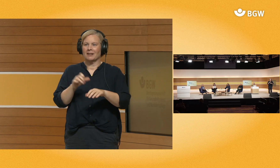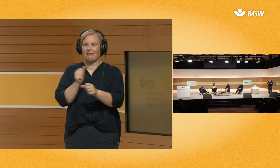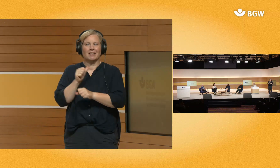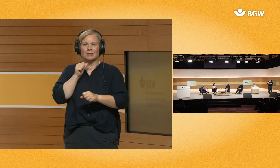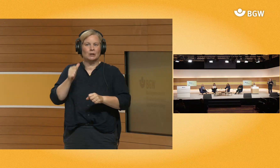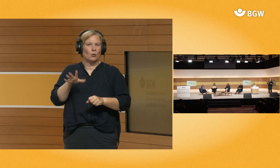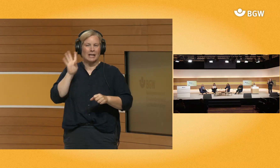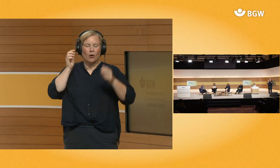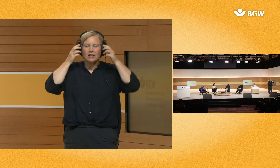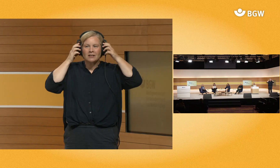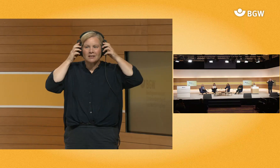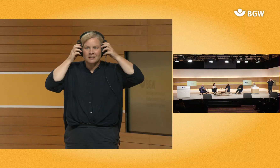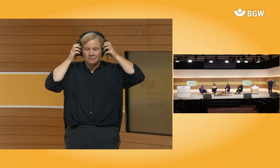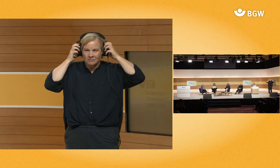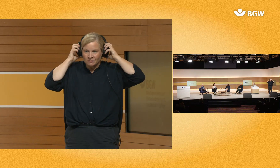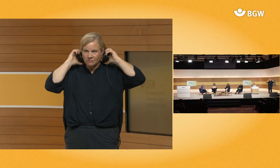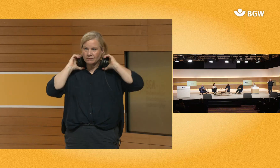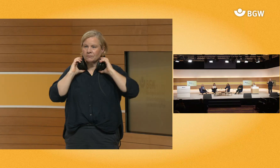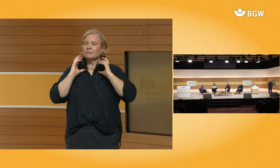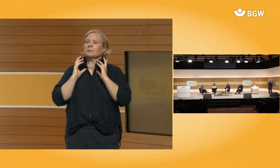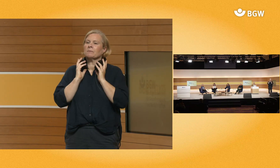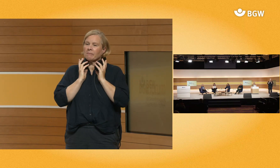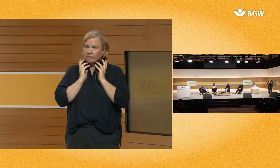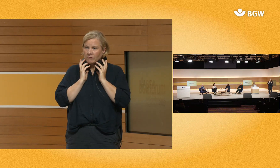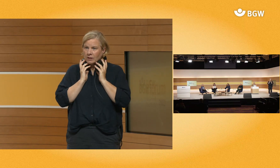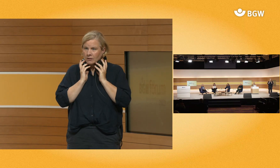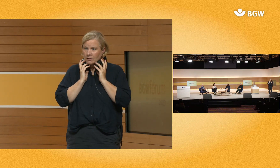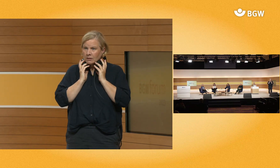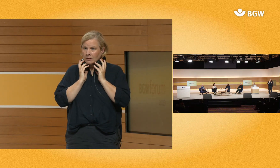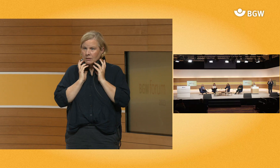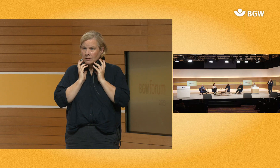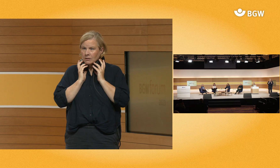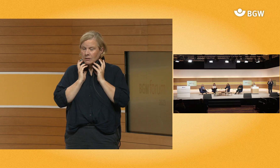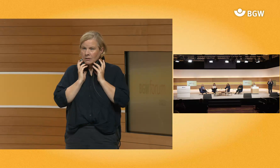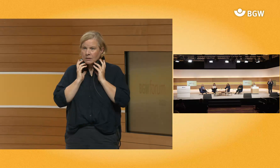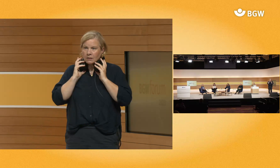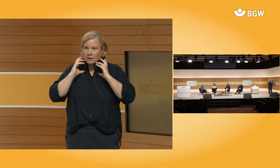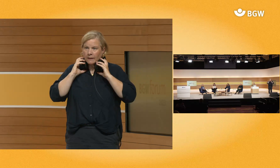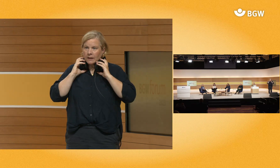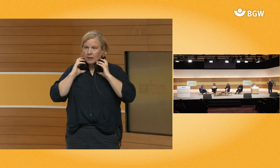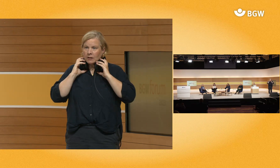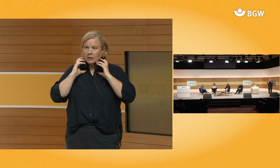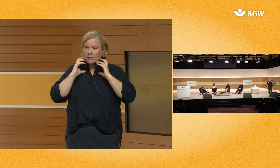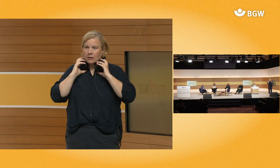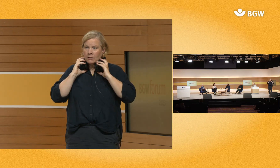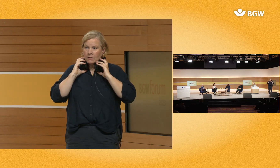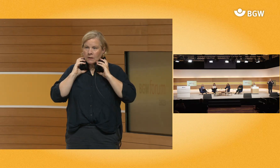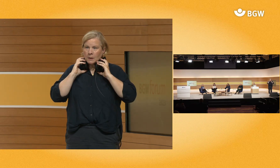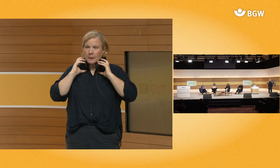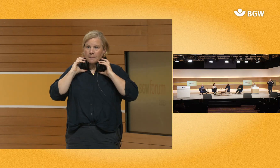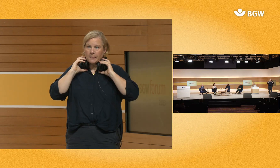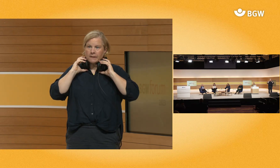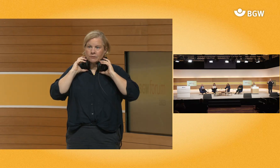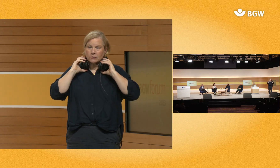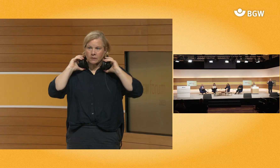in the program, what would be the first steps and what would they have to do in the first year? Is there anything mandatory, or how would it